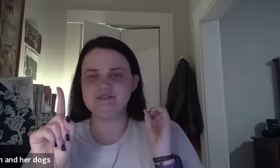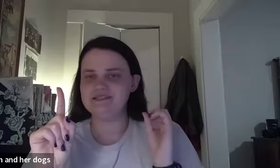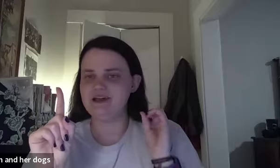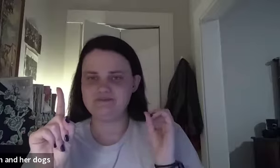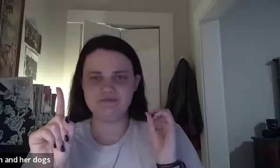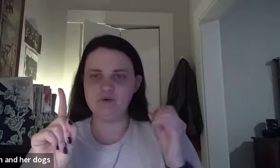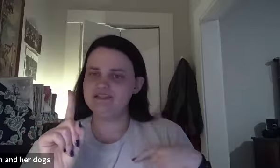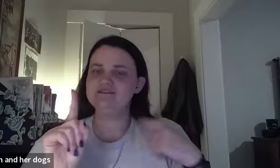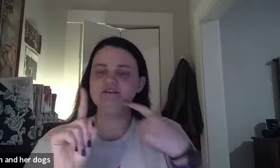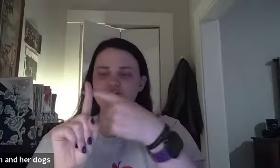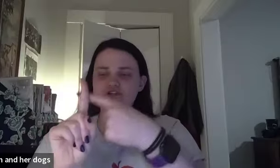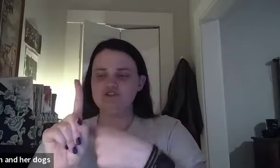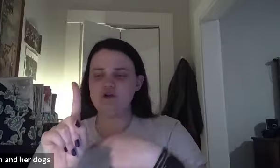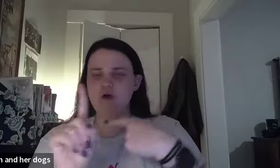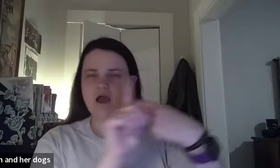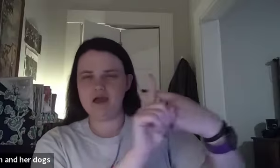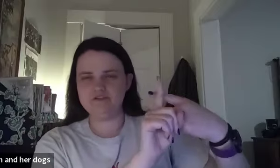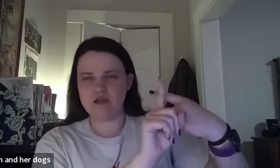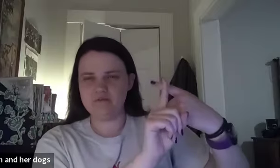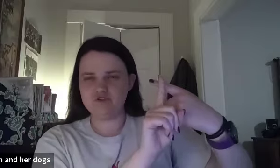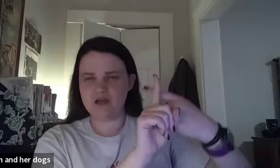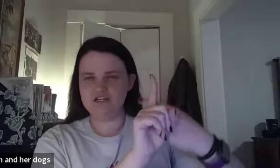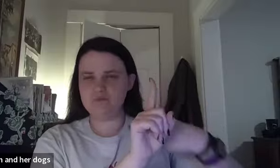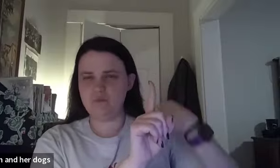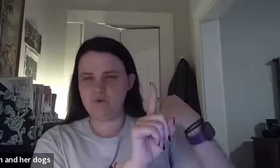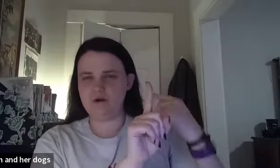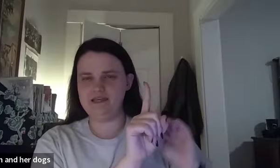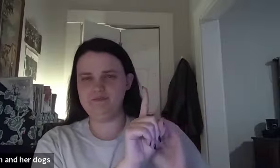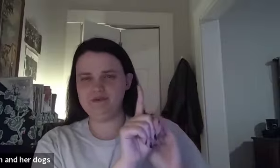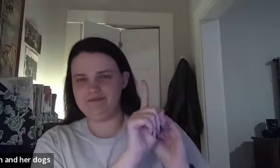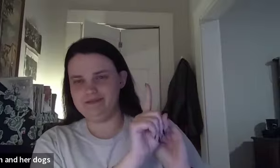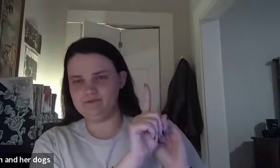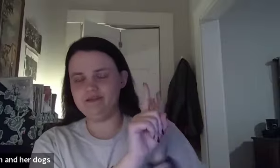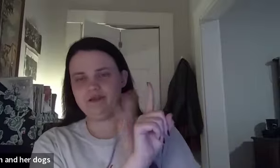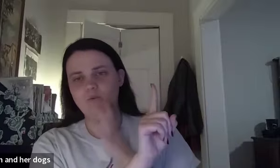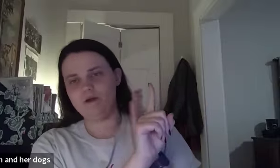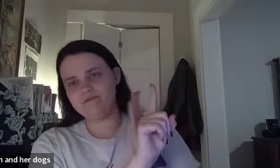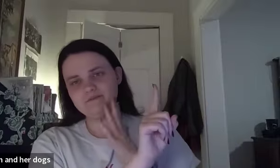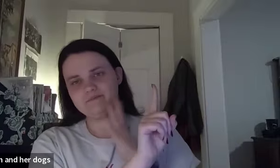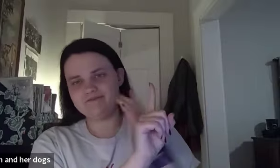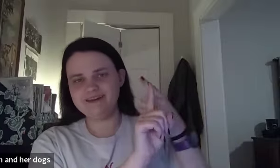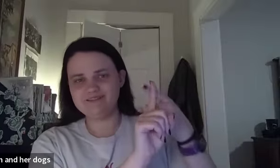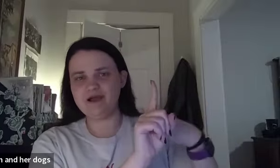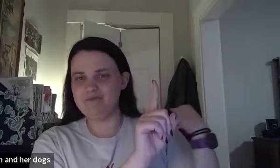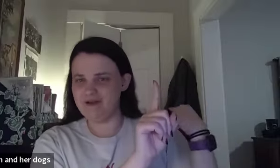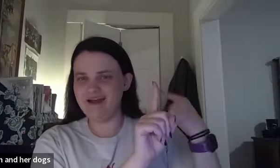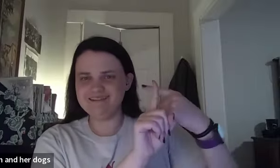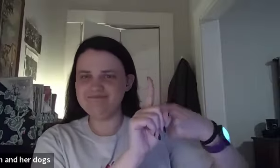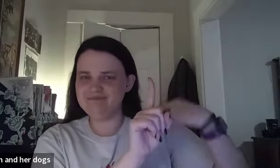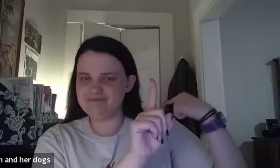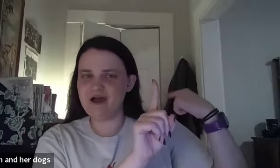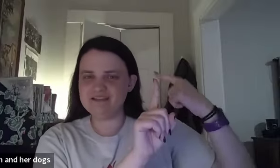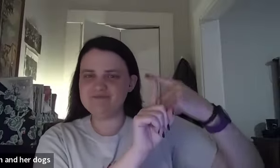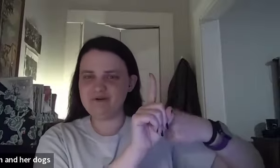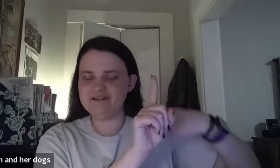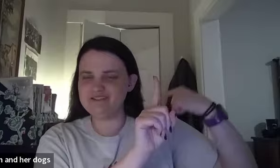was not a fun moment. So I've been trying to do more where I keep it this way, like away from my face, where I'm not possibly going to do